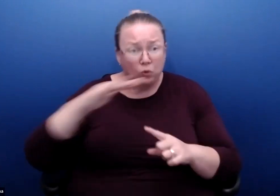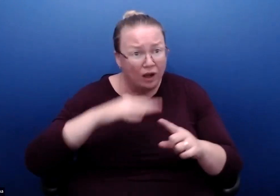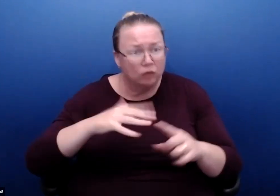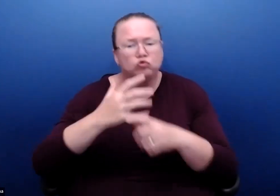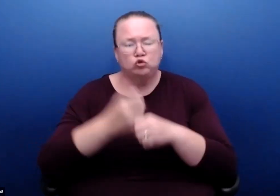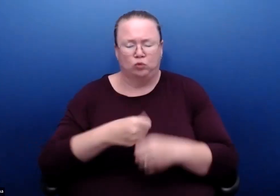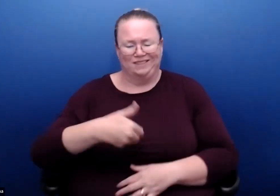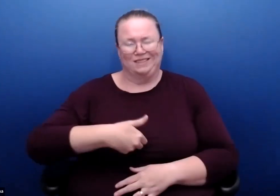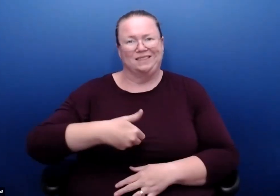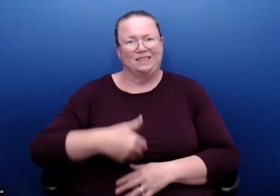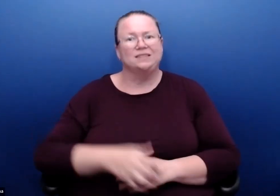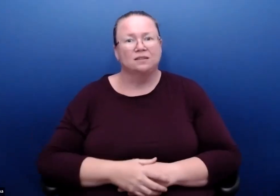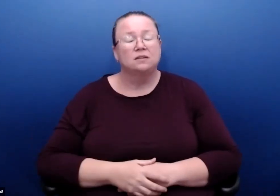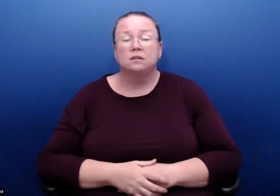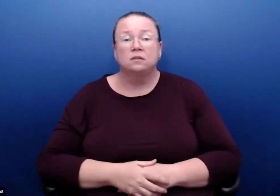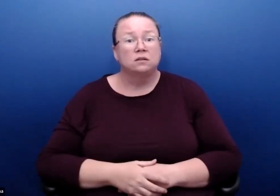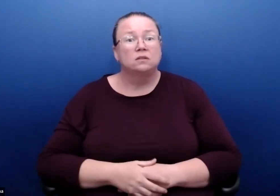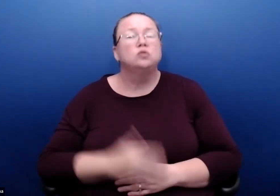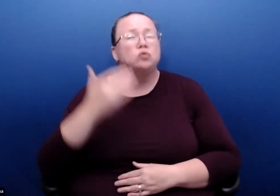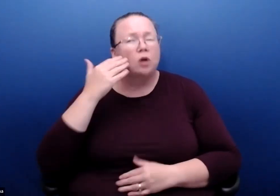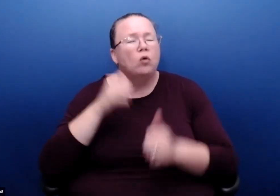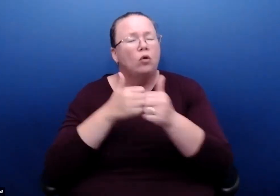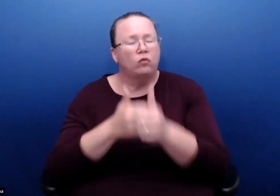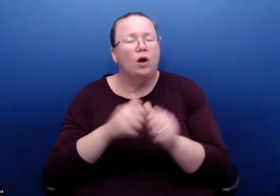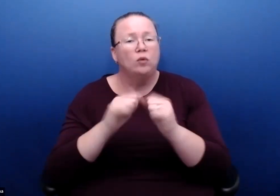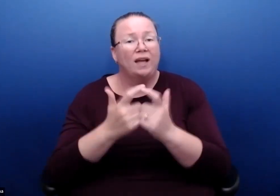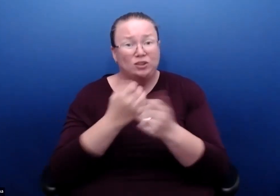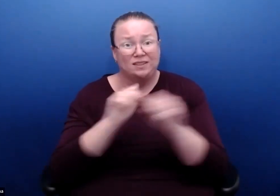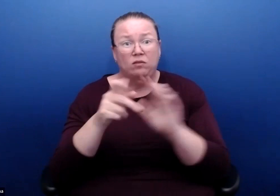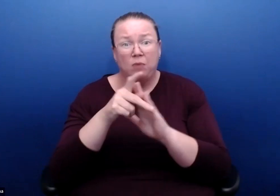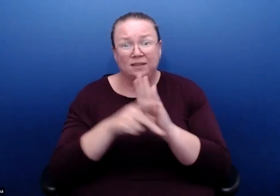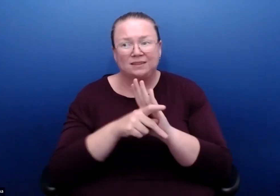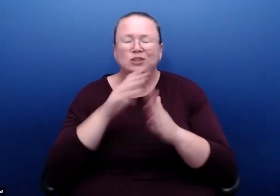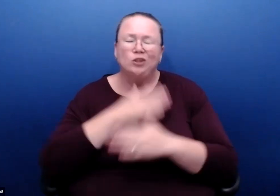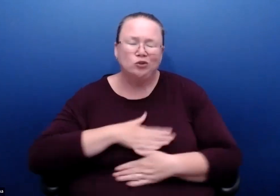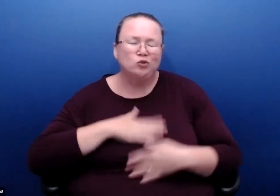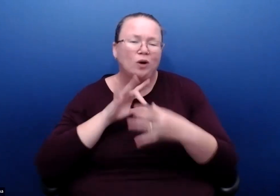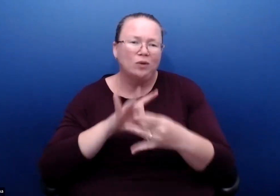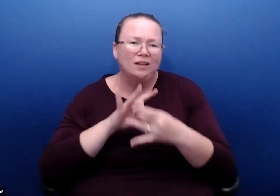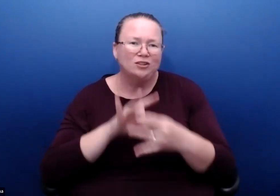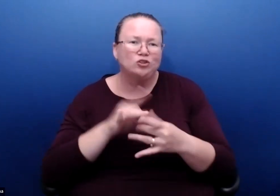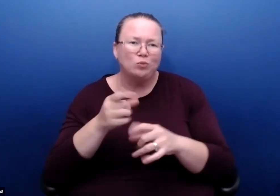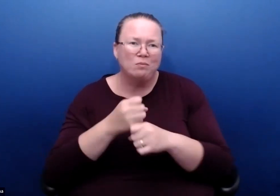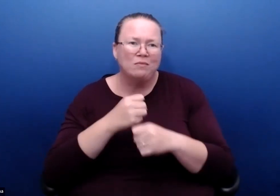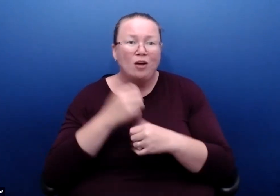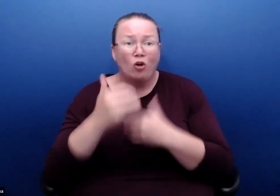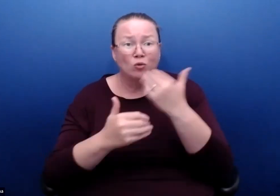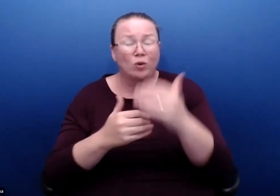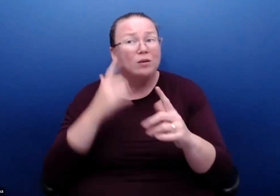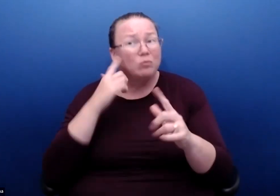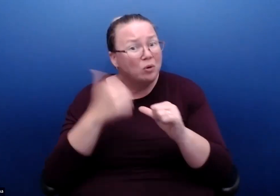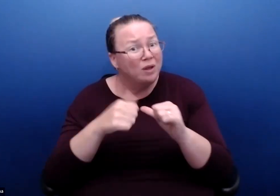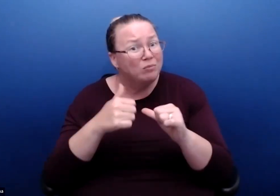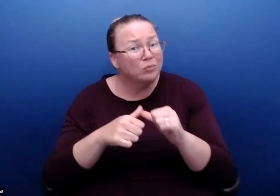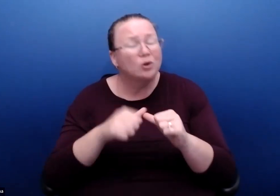our instincts. Know and follow your agency's safety policies. Enjoy the relationships you make along the way. But remember,